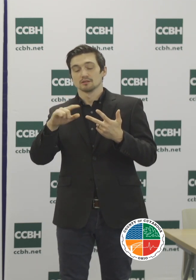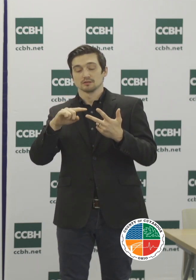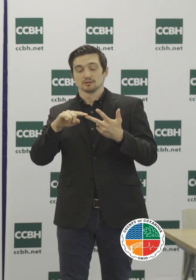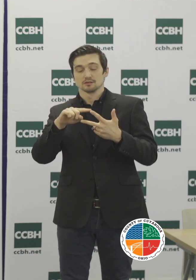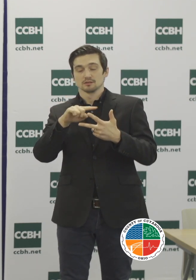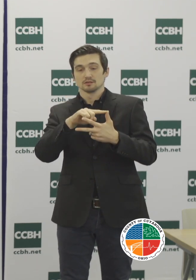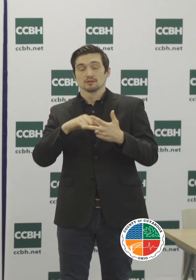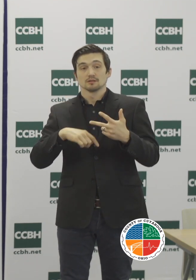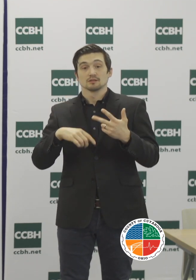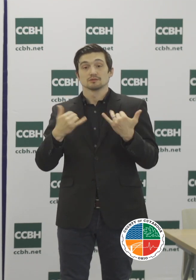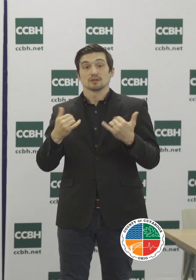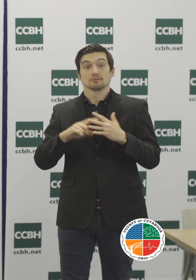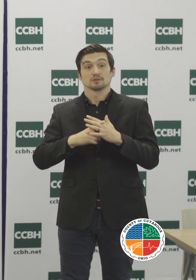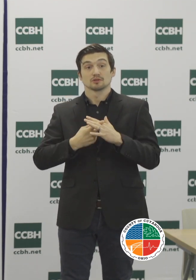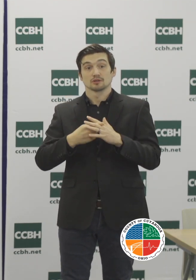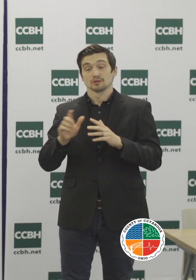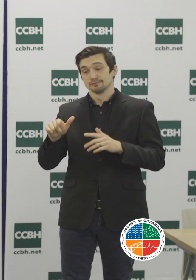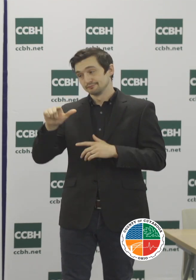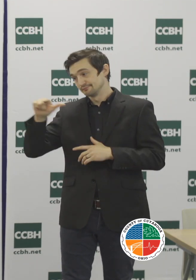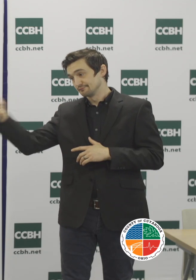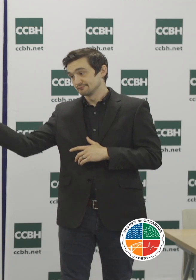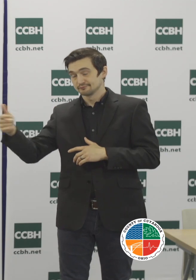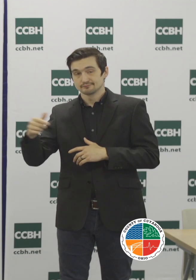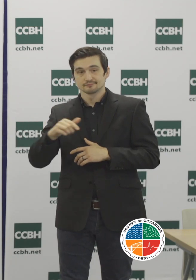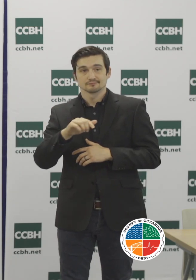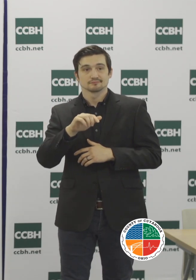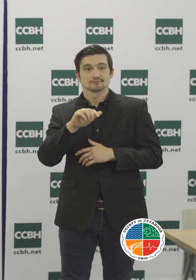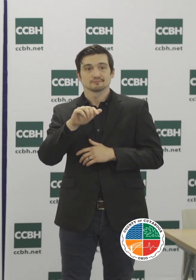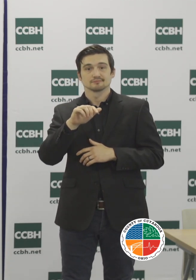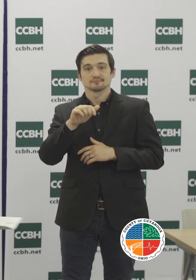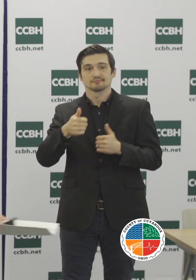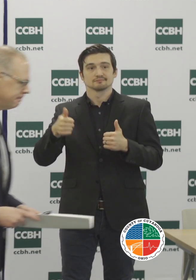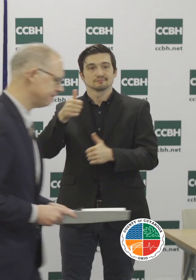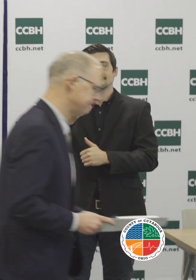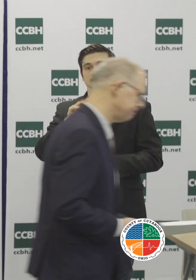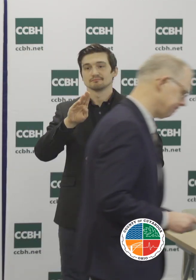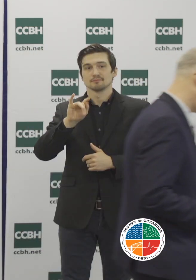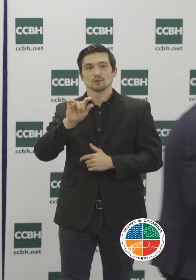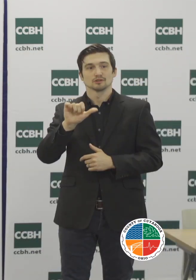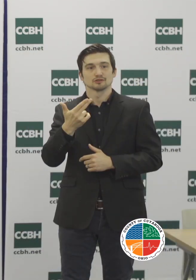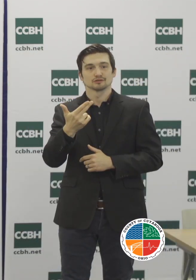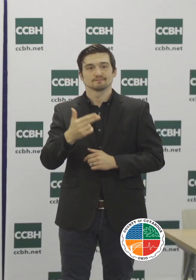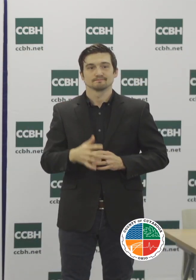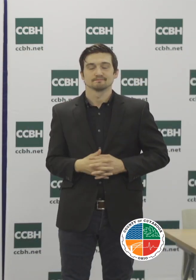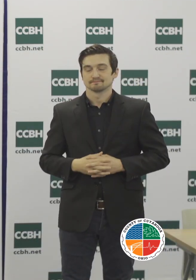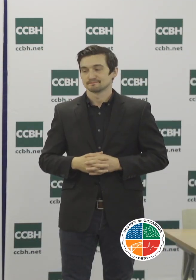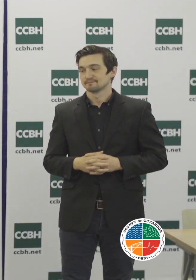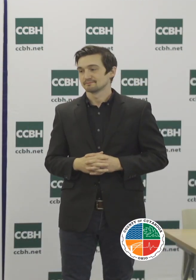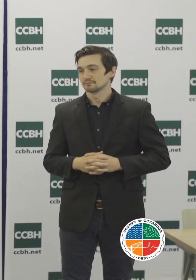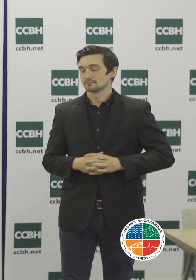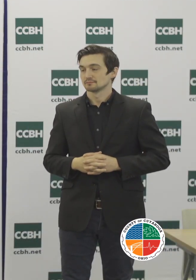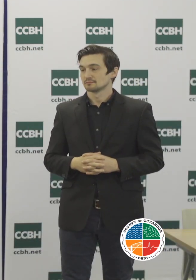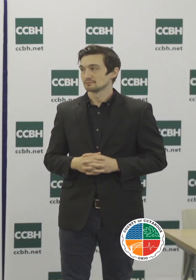by giving the podium to Executive Beauties. Thank you.